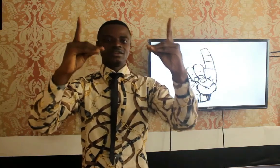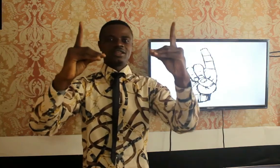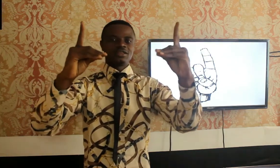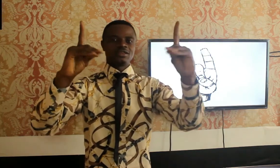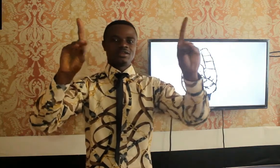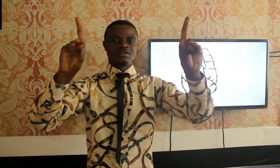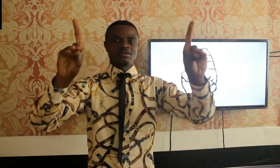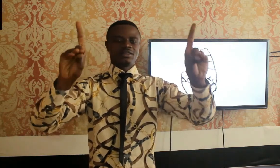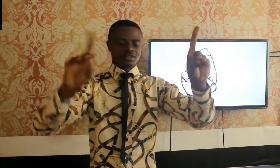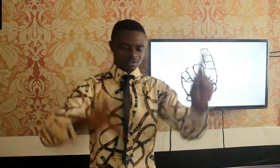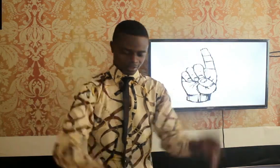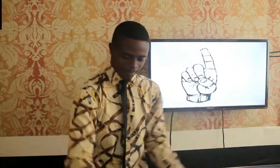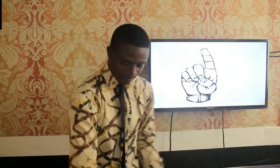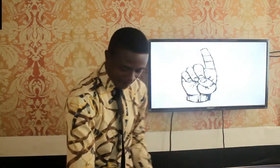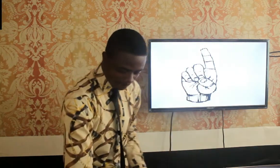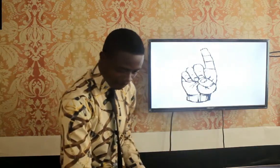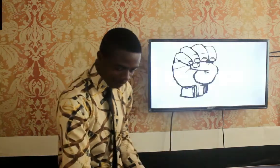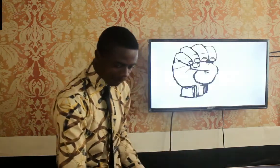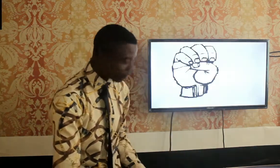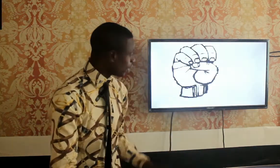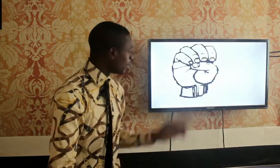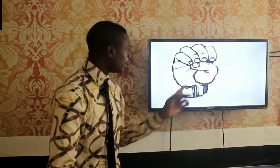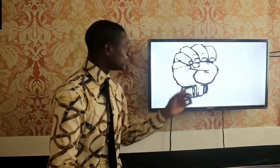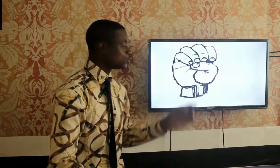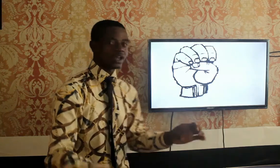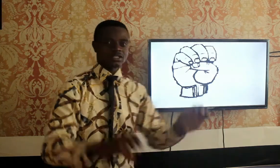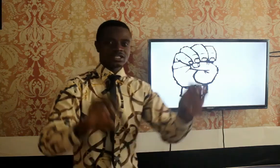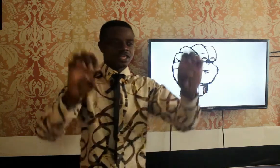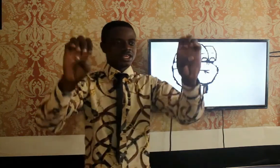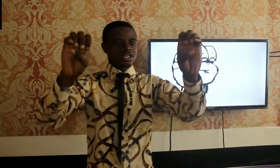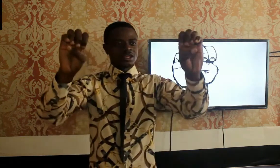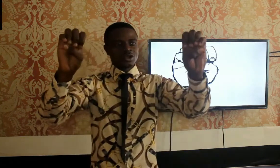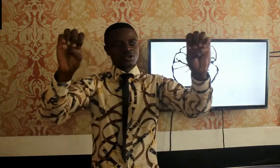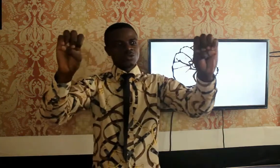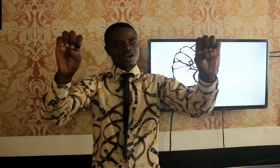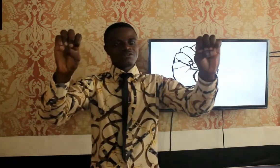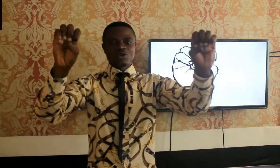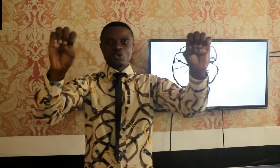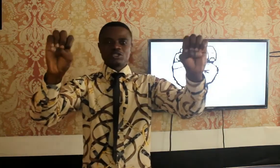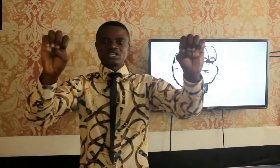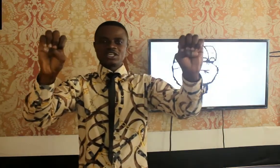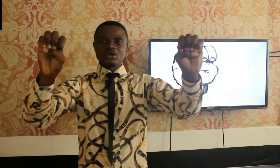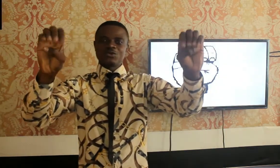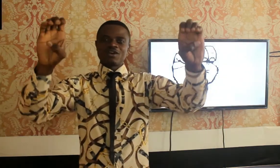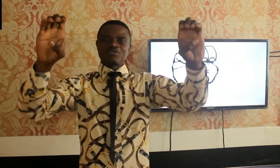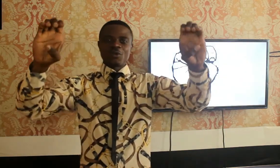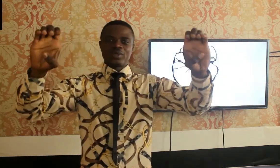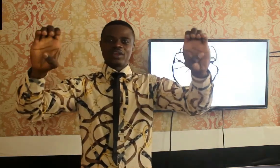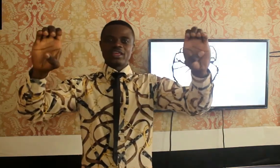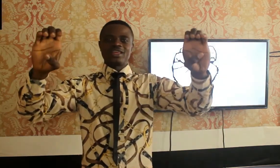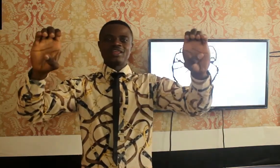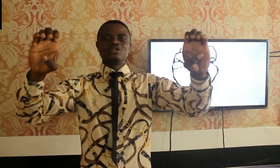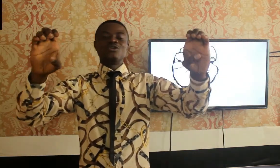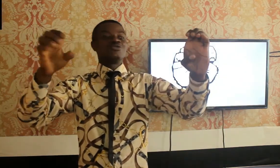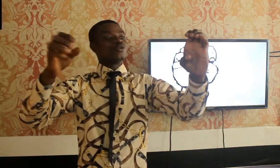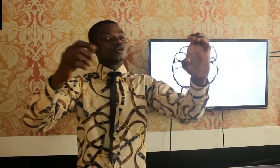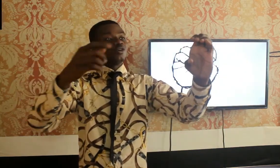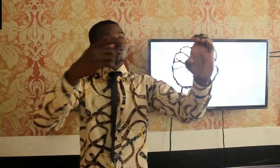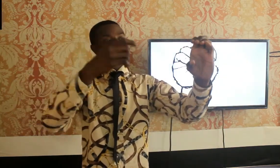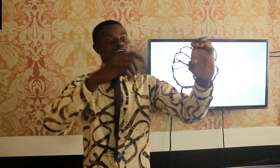D. D. The next word is E. We have close E. We have open E. So if you are